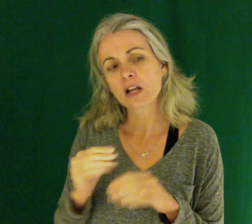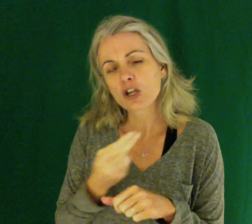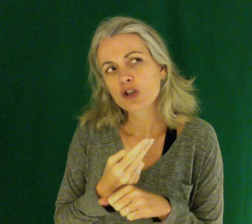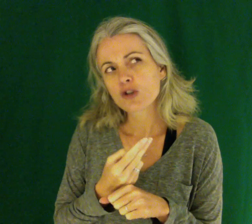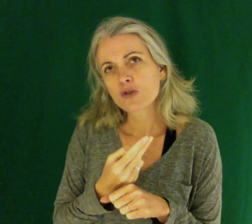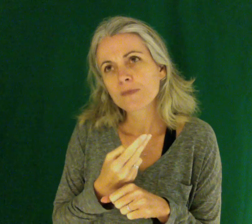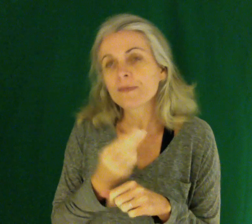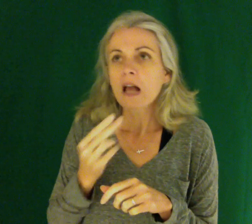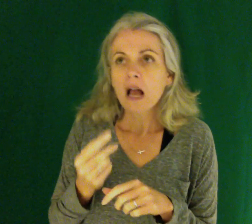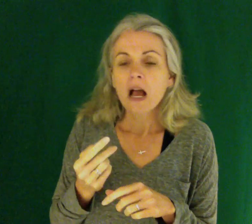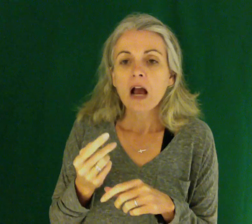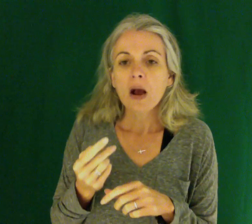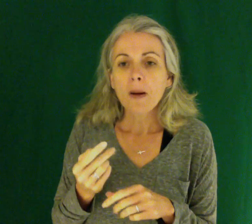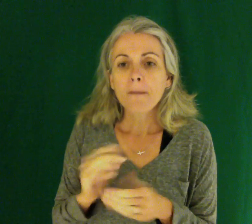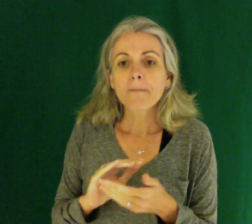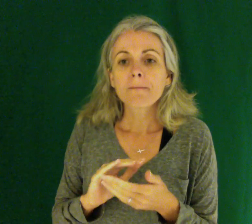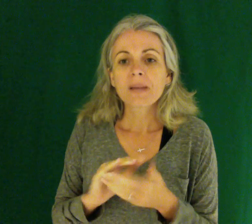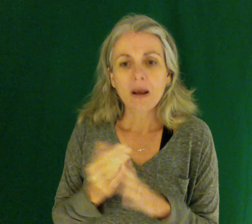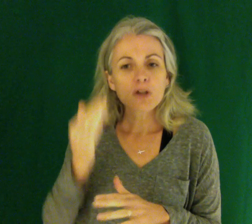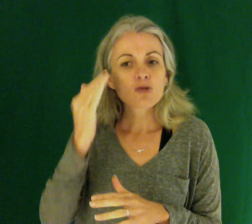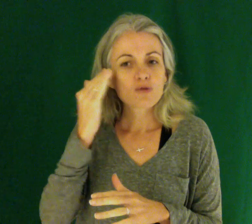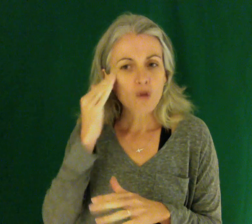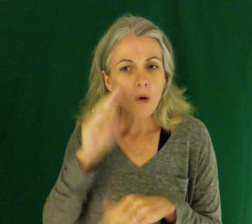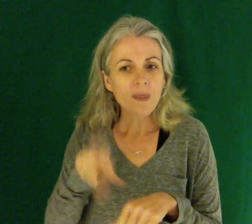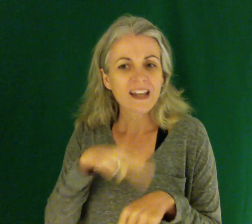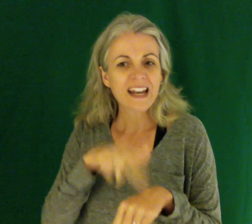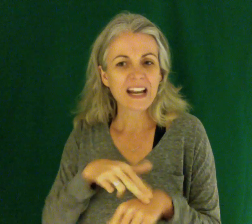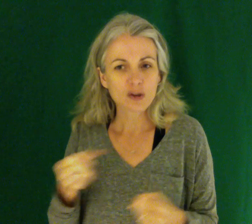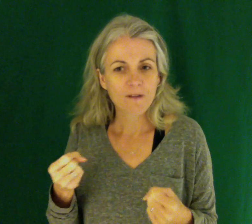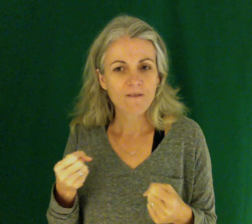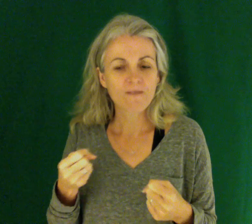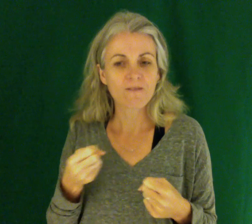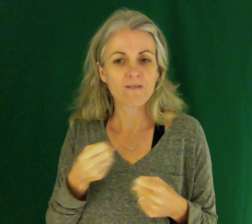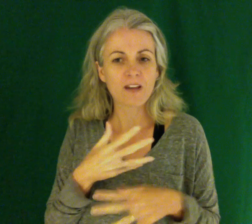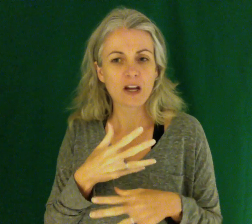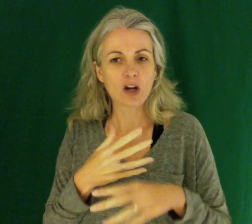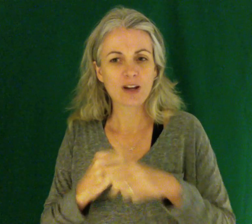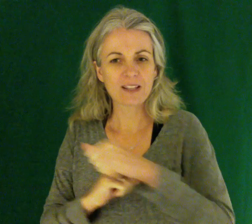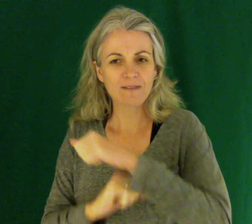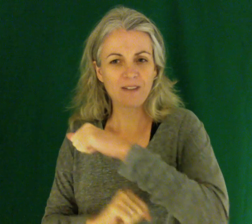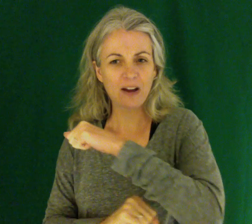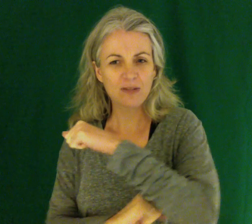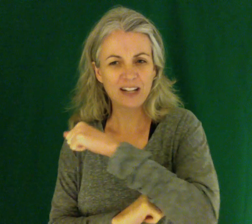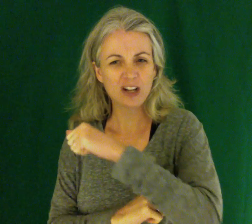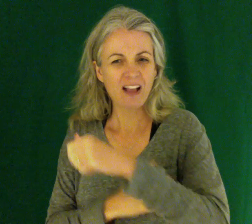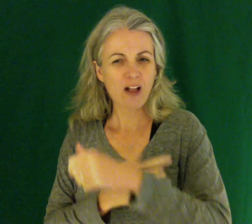coming to know the nature of fear as the basis, the very heart of